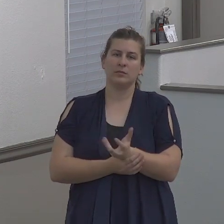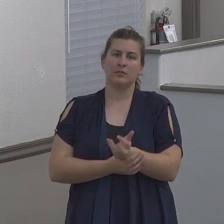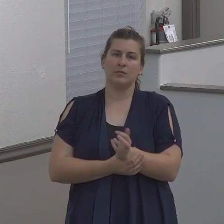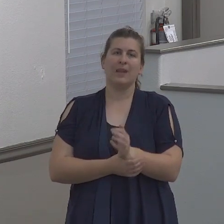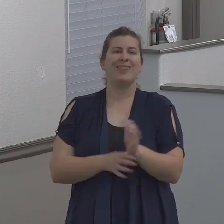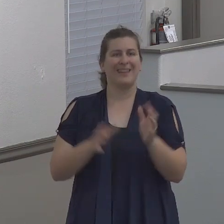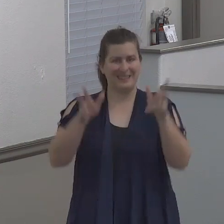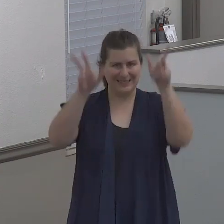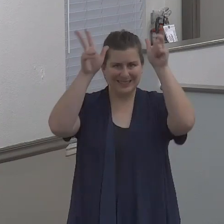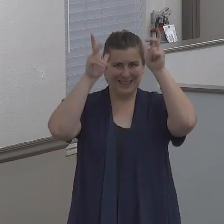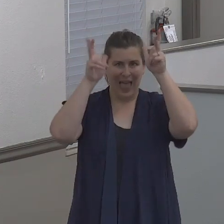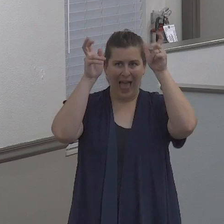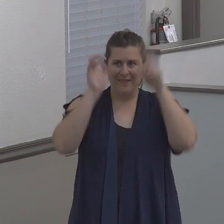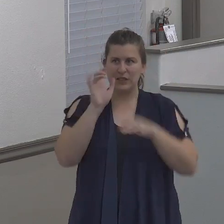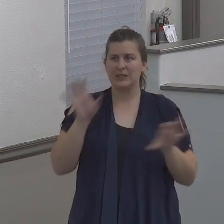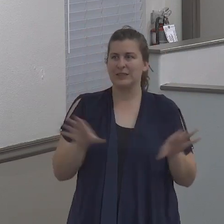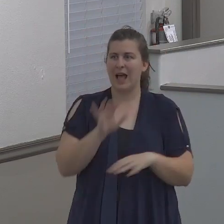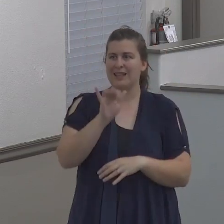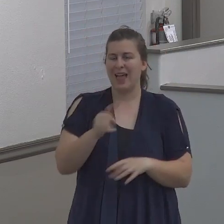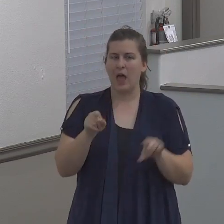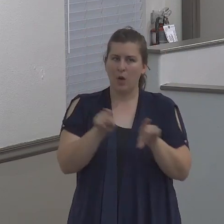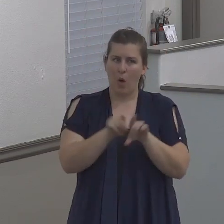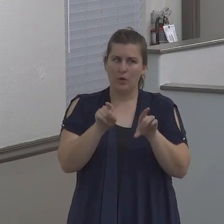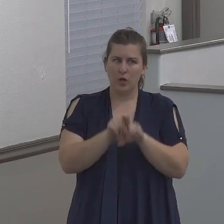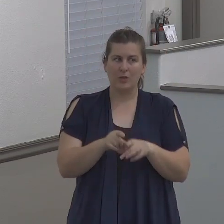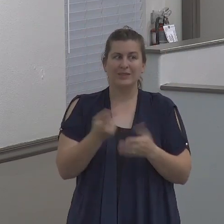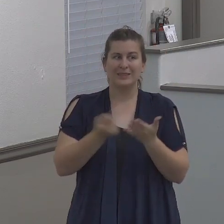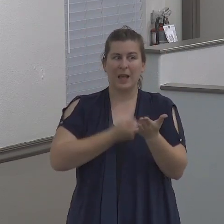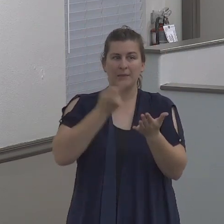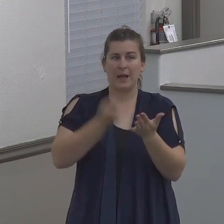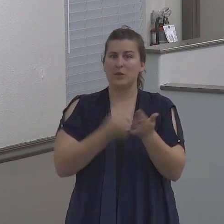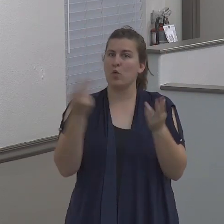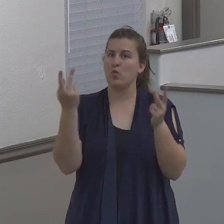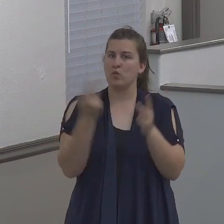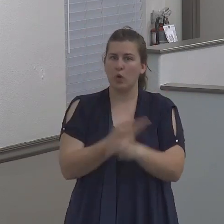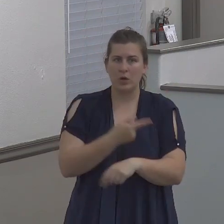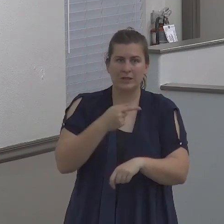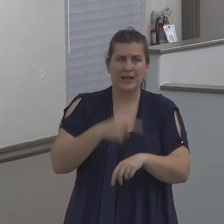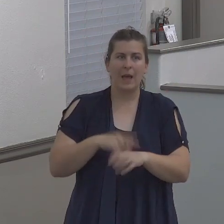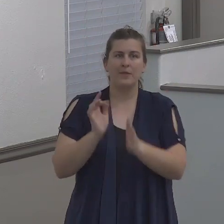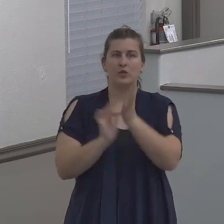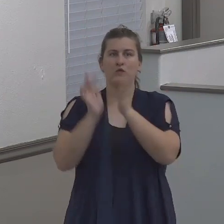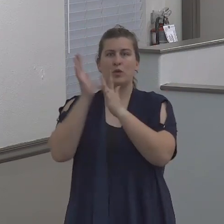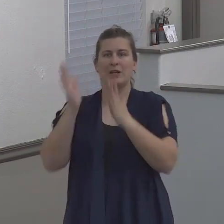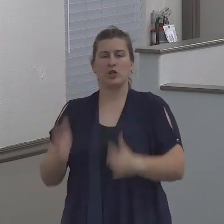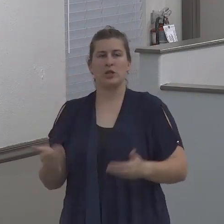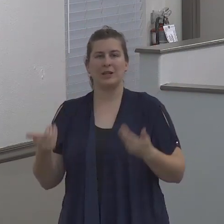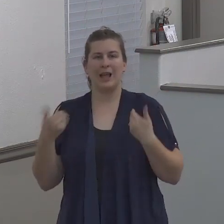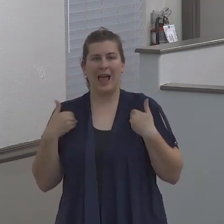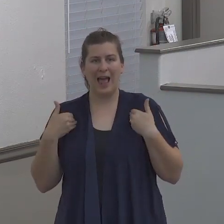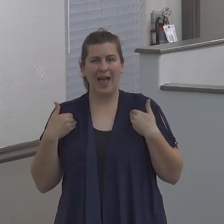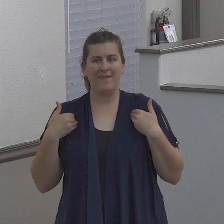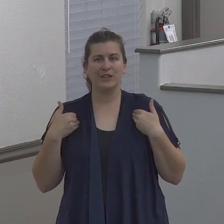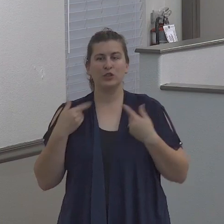And that's what the devil does for us. Do you know that sometimes the worst times that Christians have are at